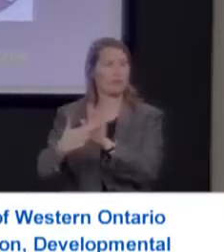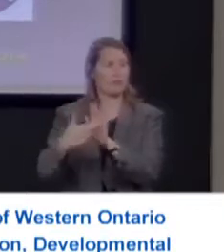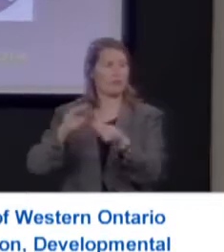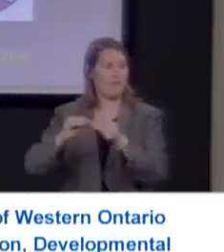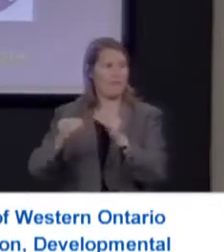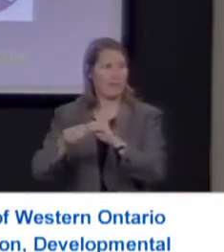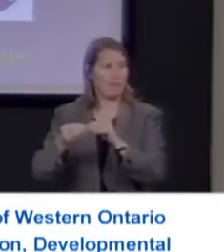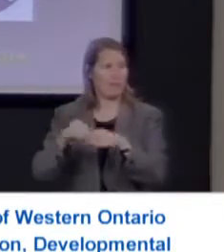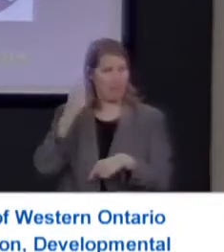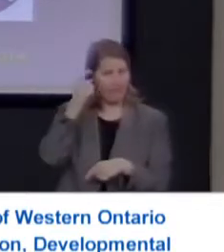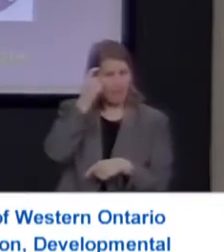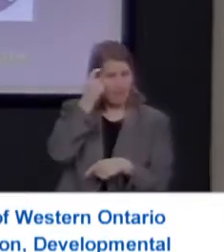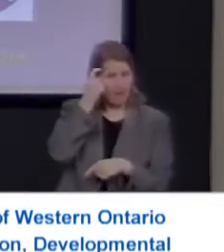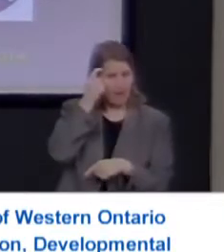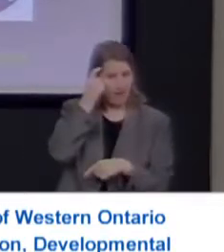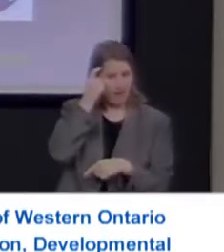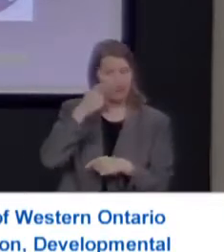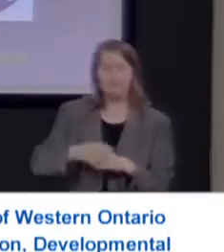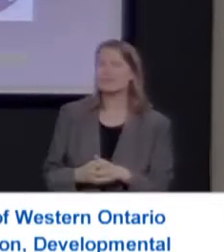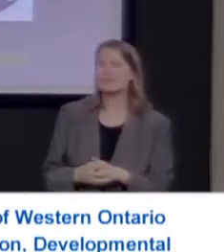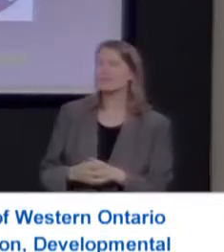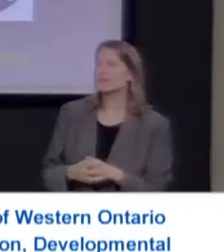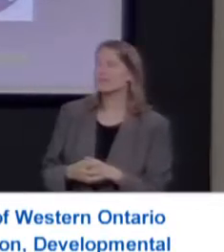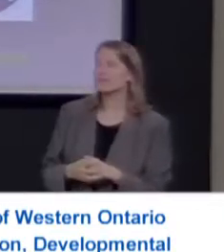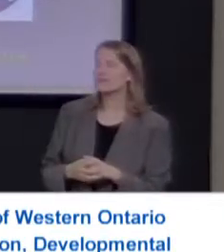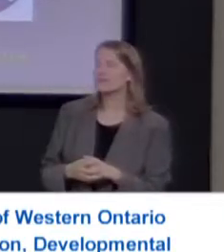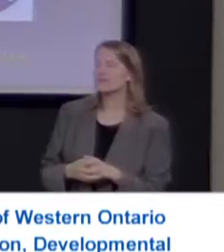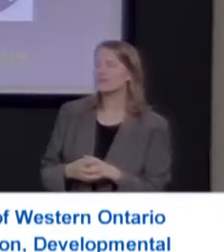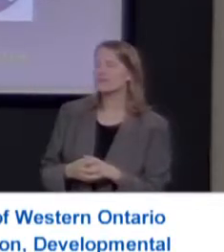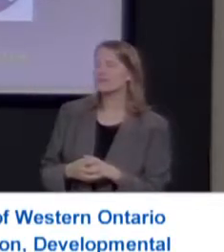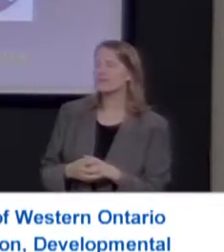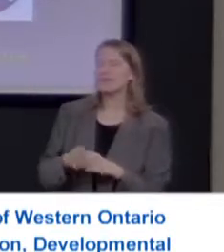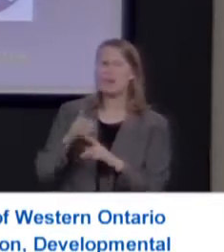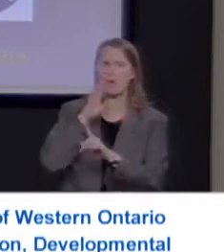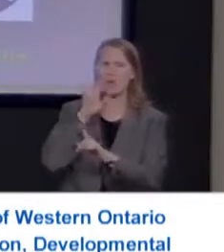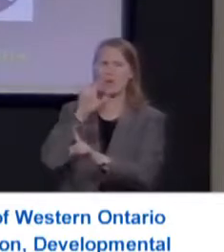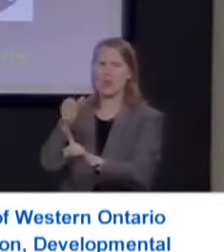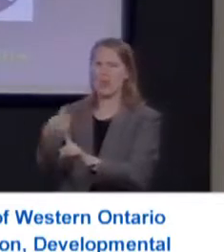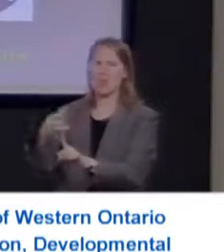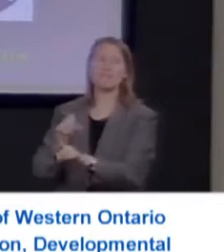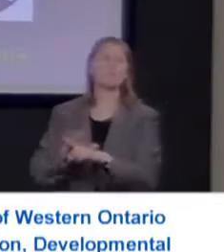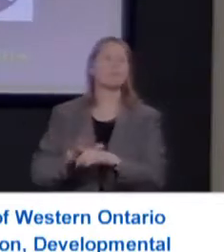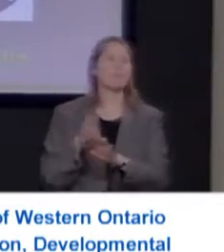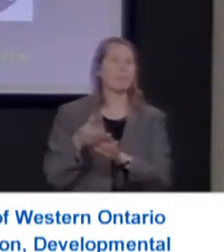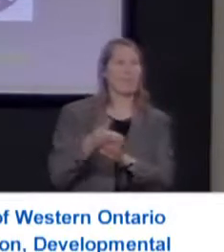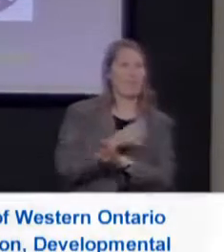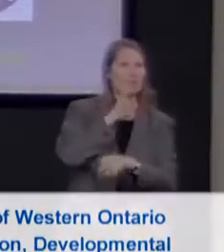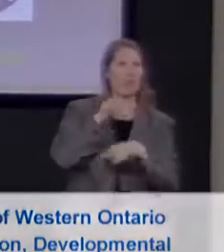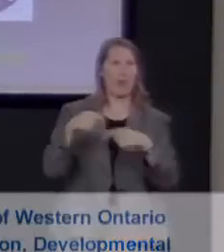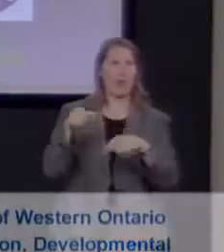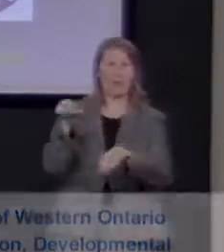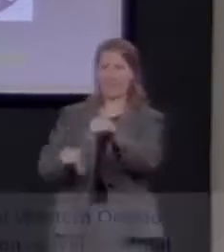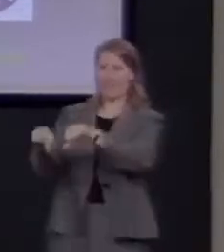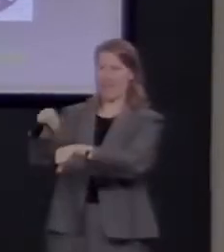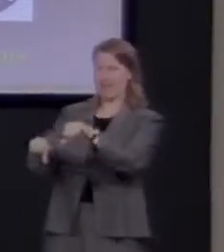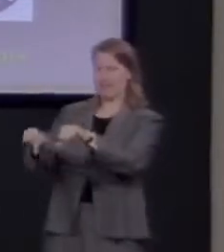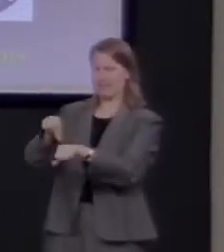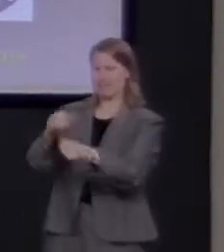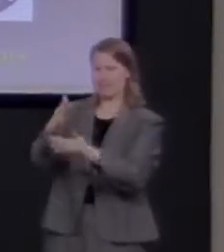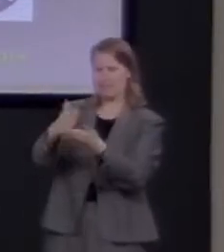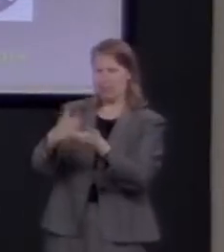in the mind and in the brain. But before I sort of go into the science, I always like